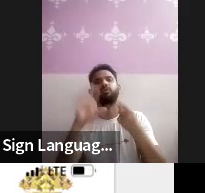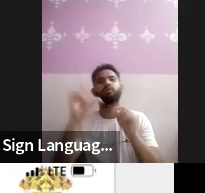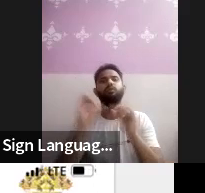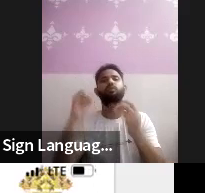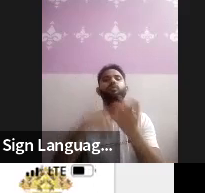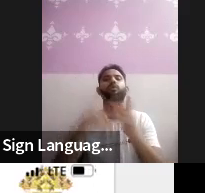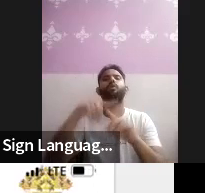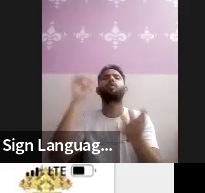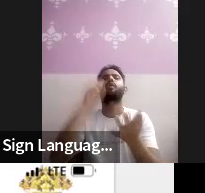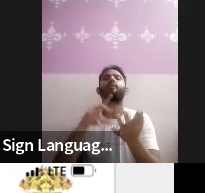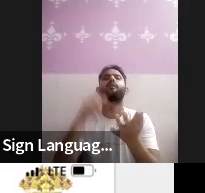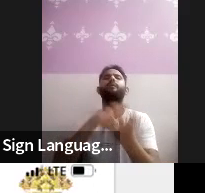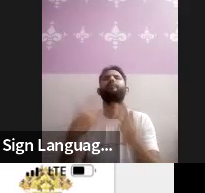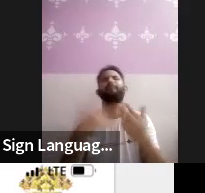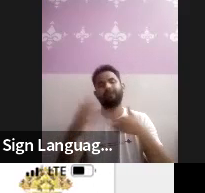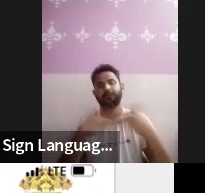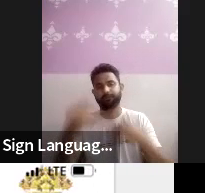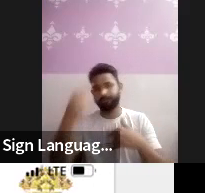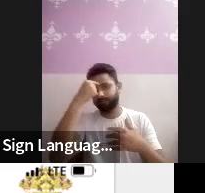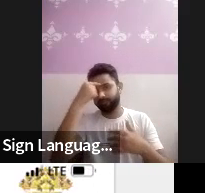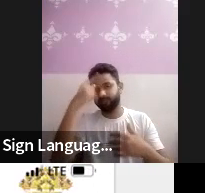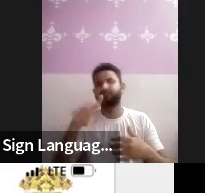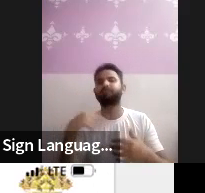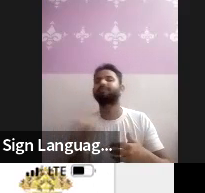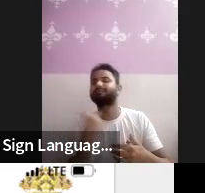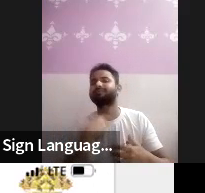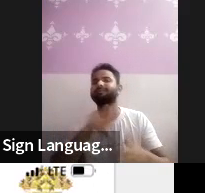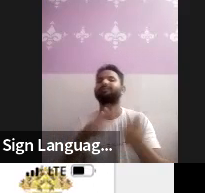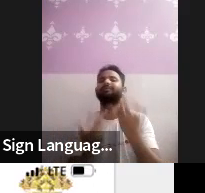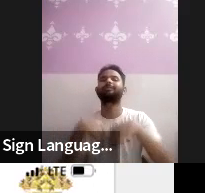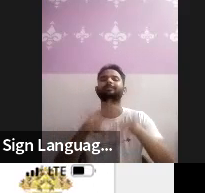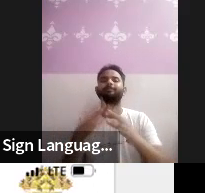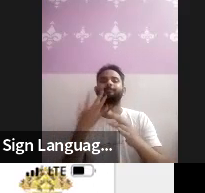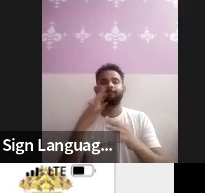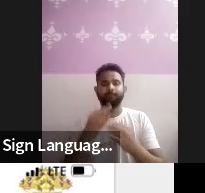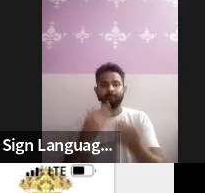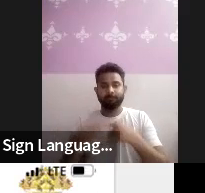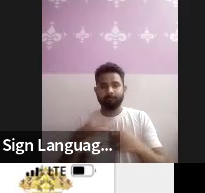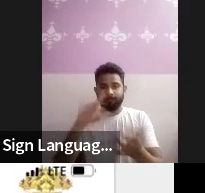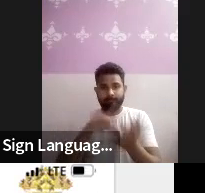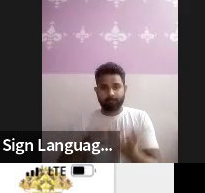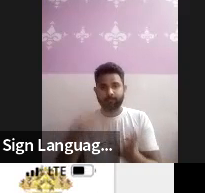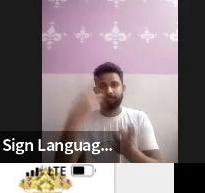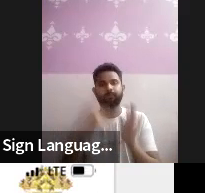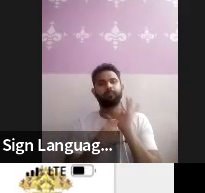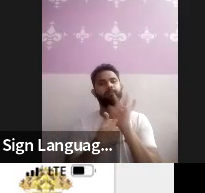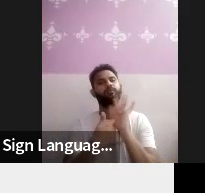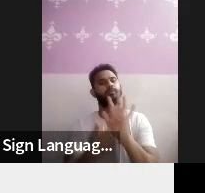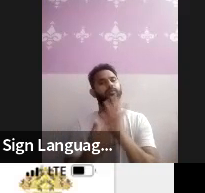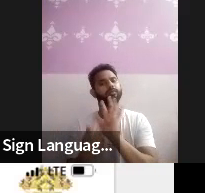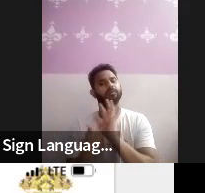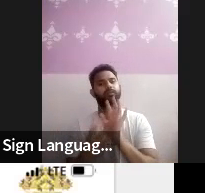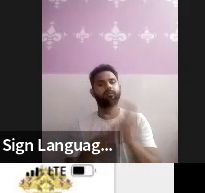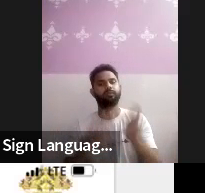some issues with usability on this. So you'd have to type in that